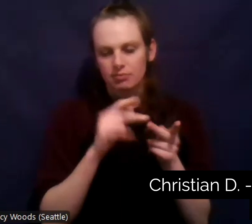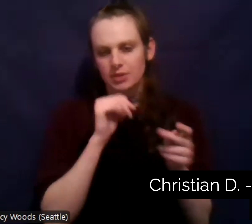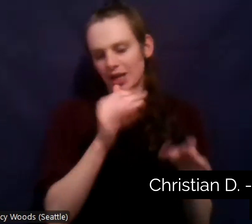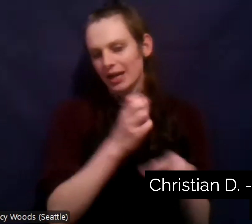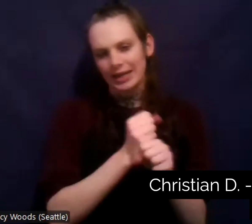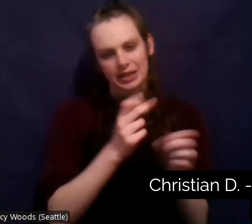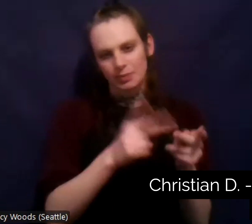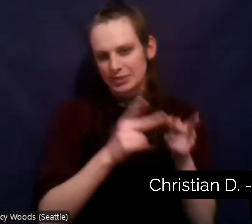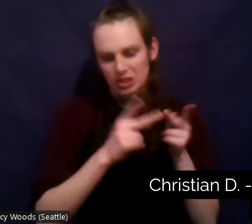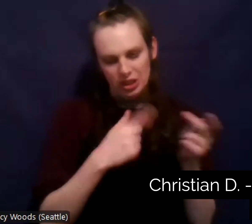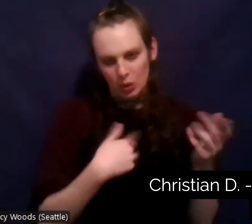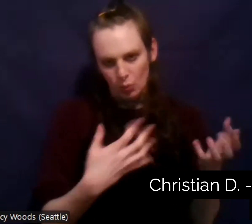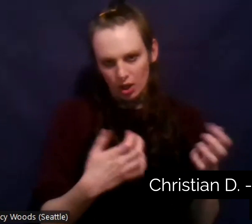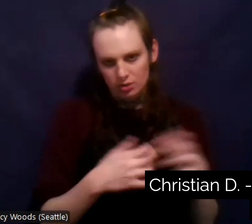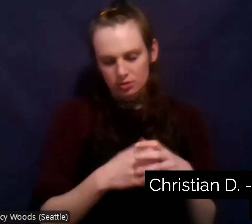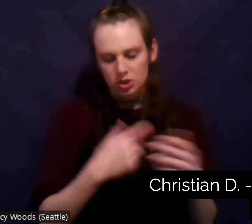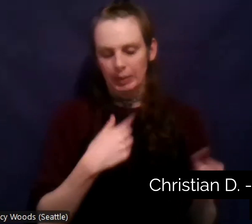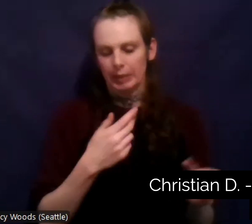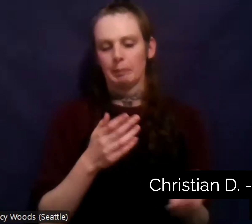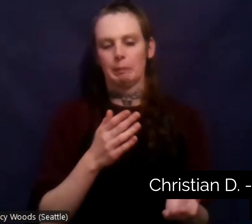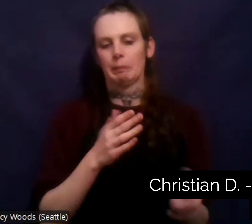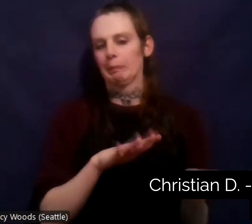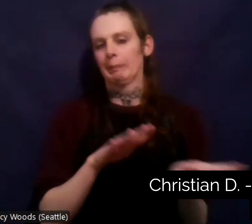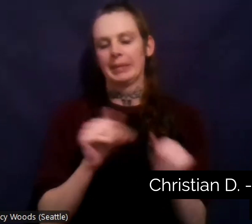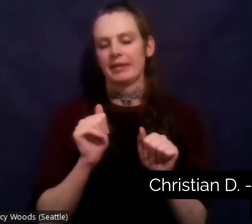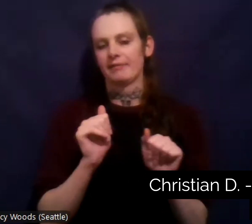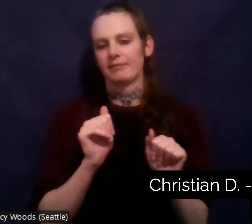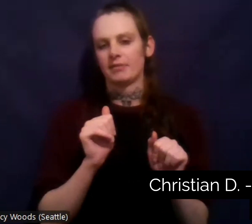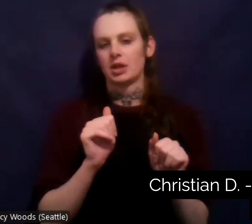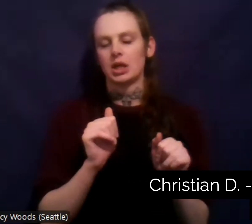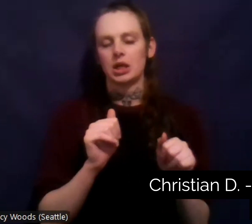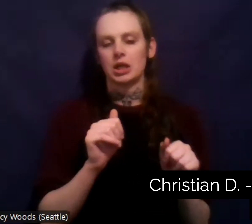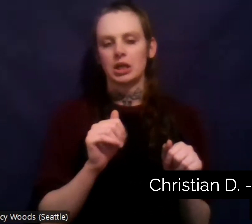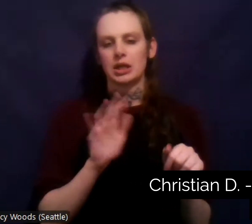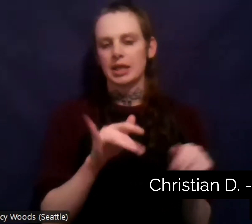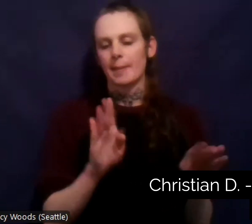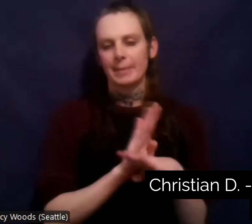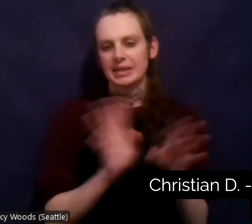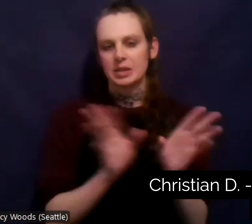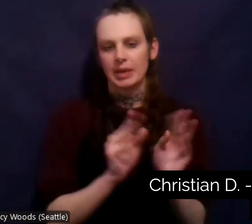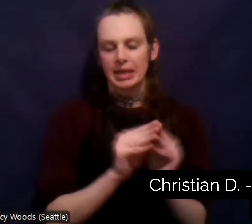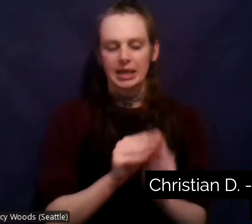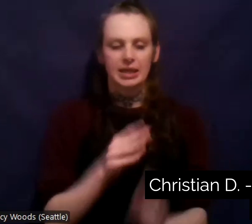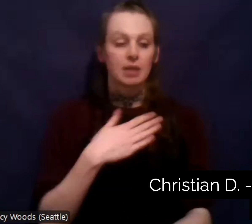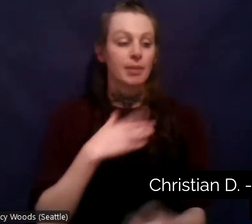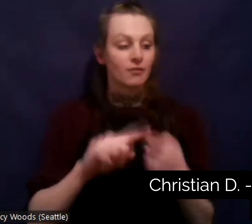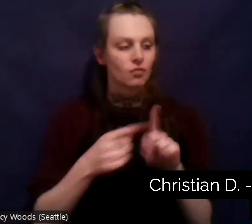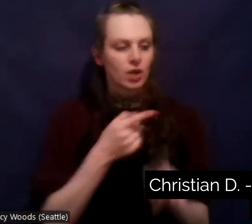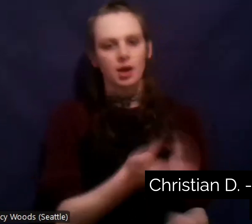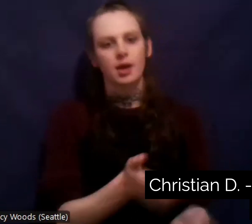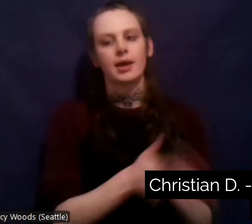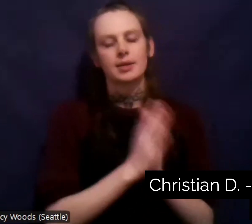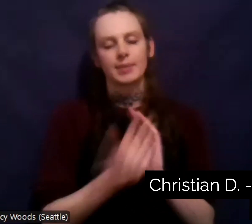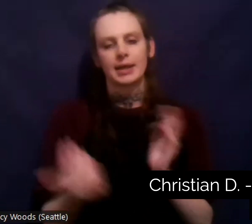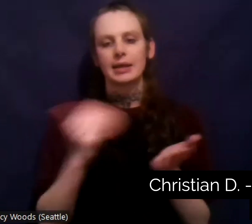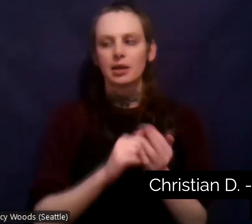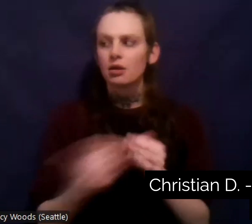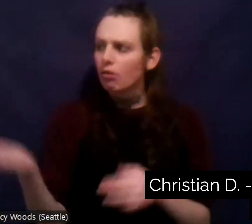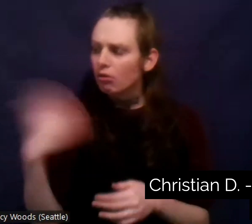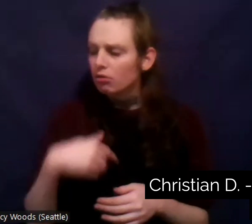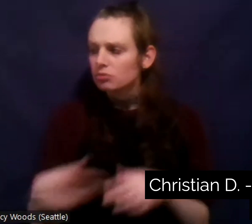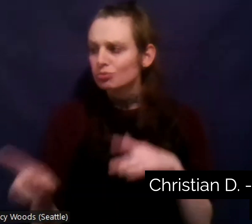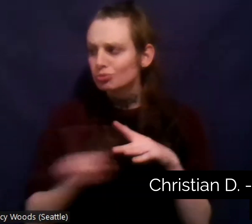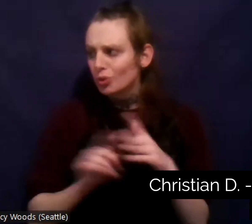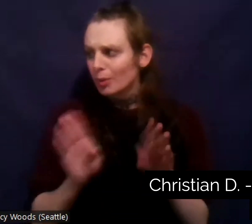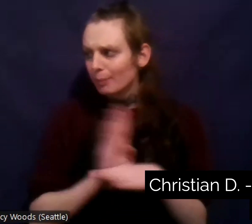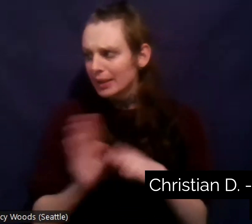going. And then she asked me again, just come to the business meeting for me. And so I did it for her.